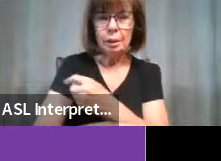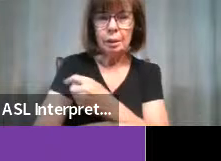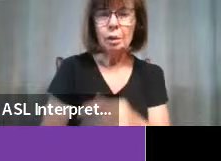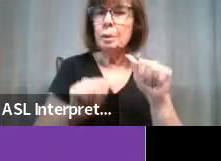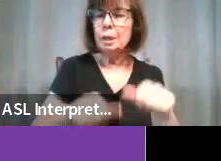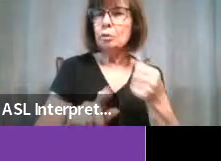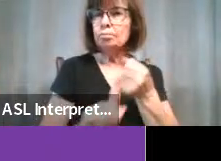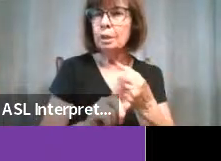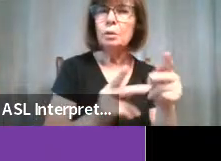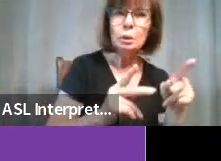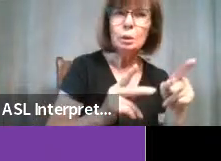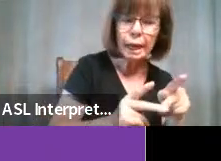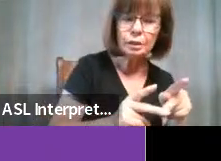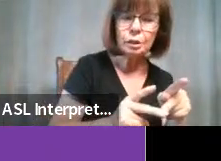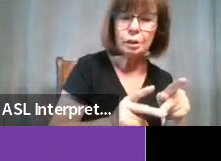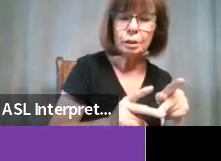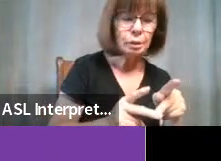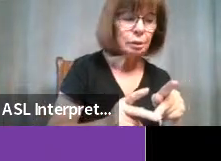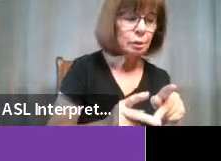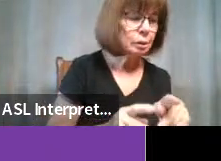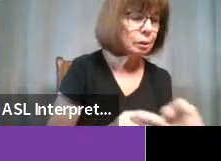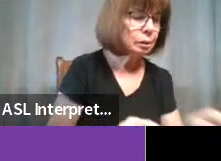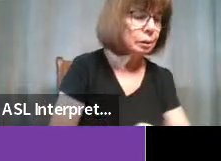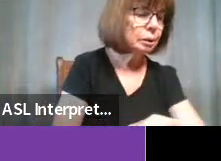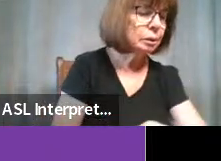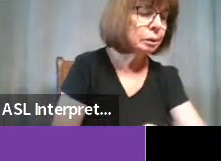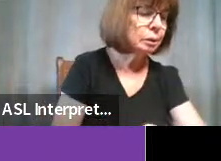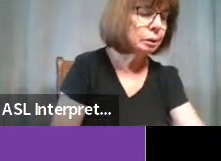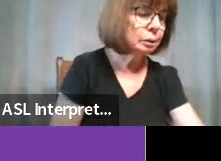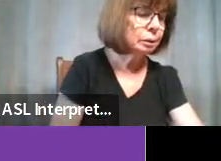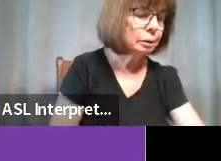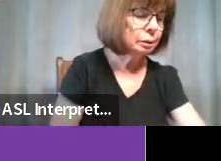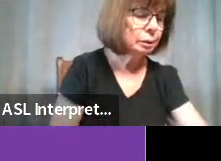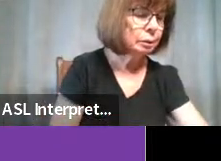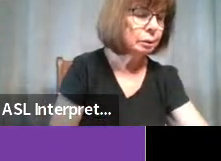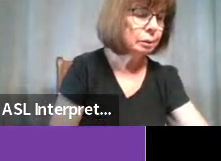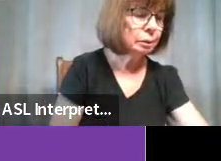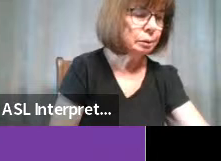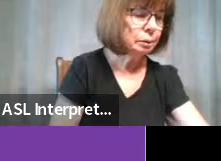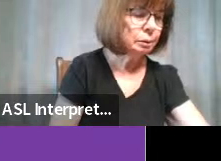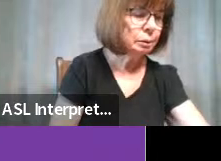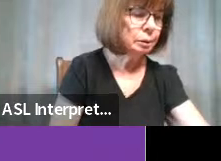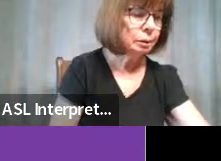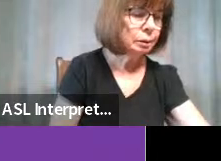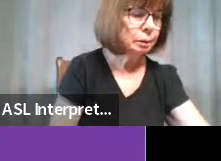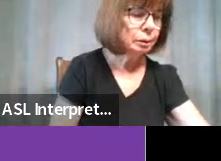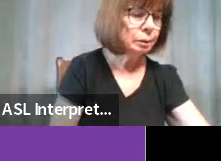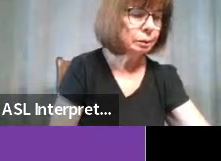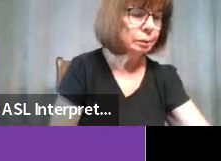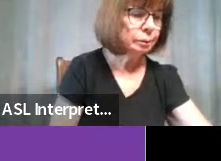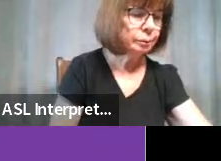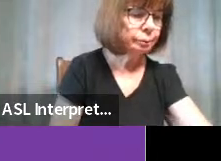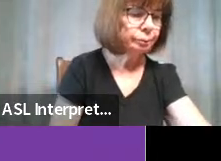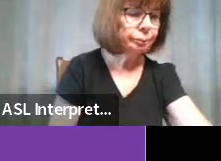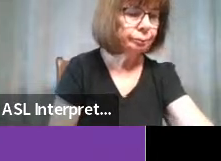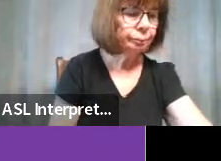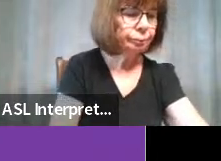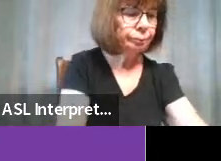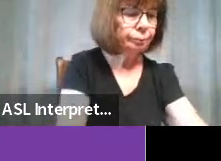vaccines with other vaccines like flu or other common vaccines we often provide to our community